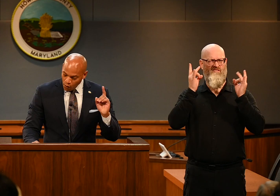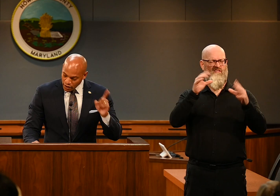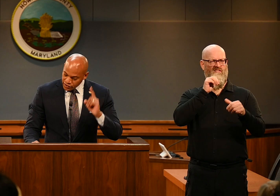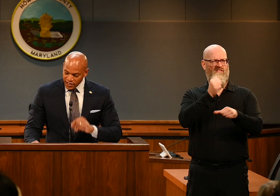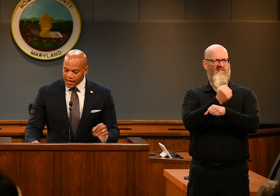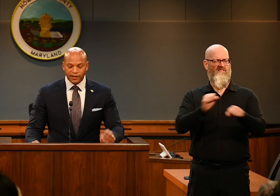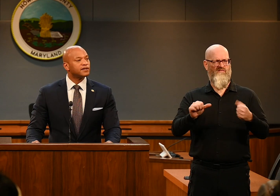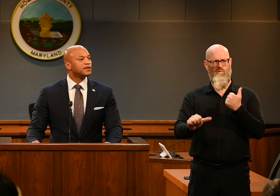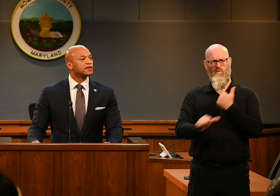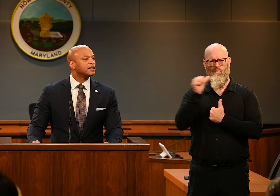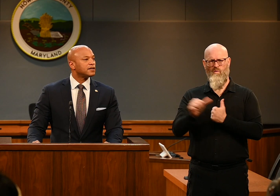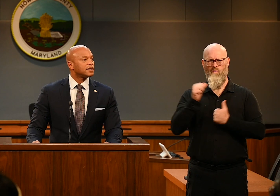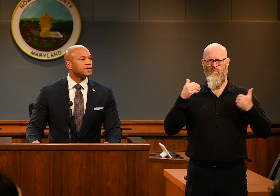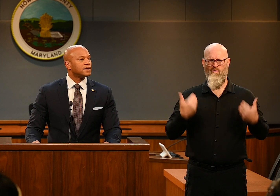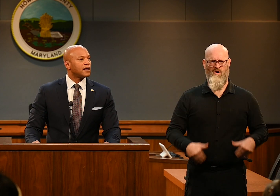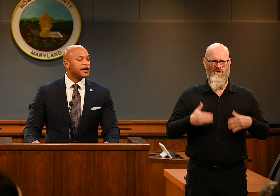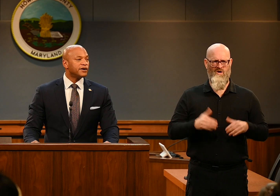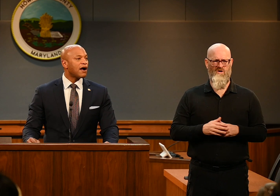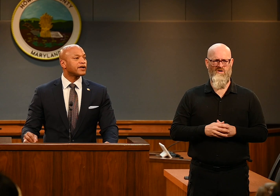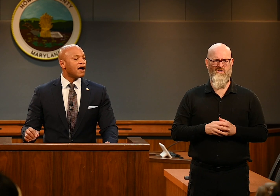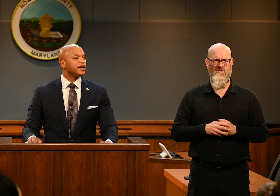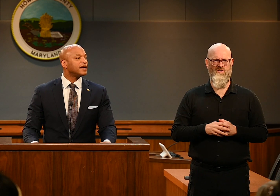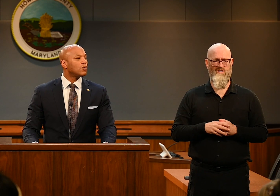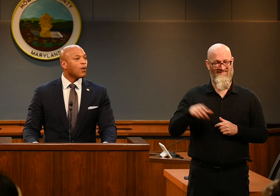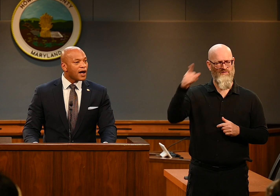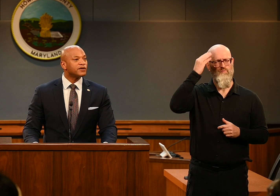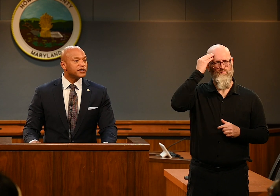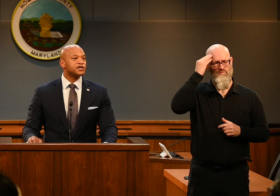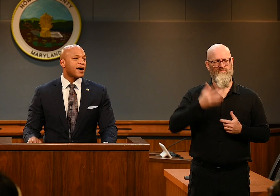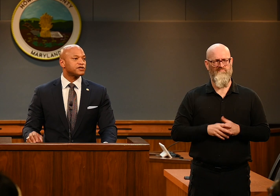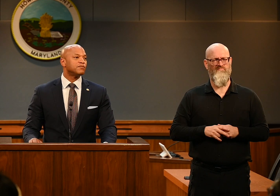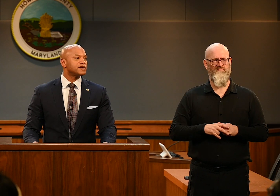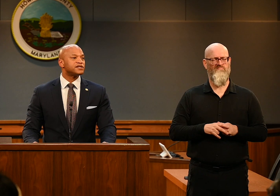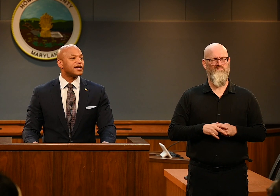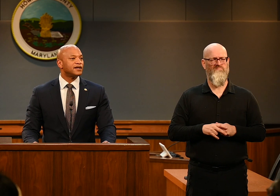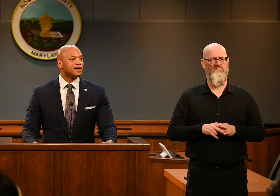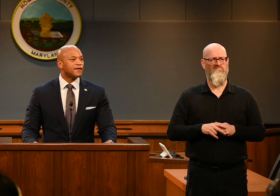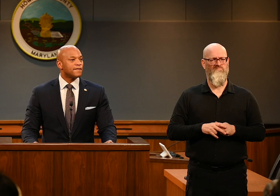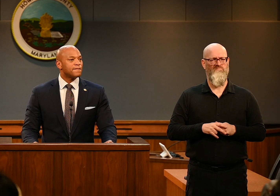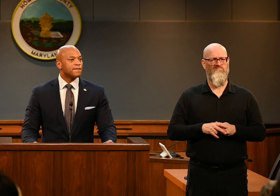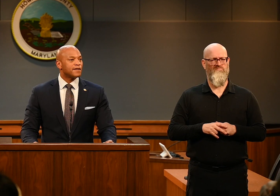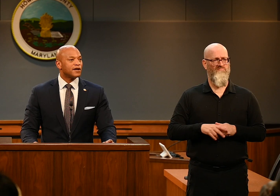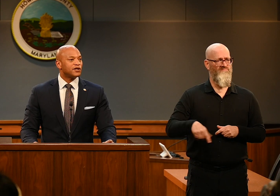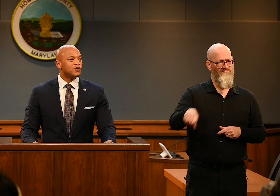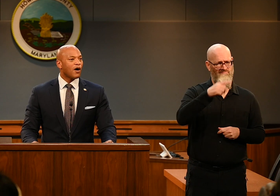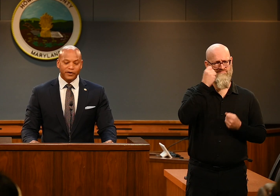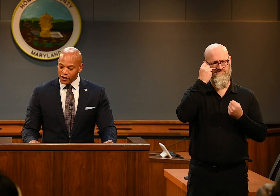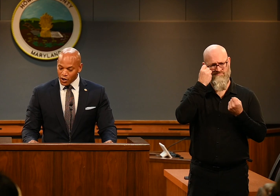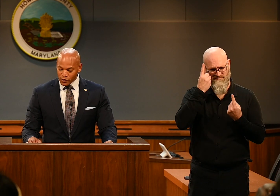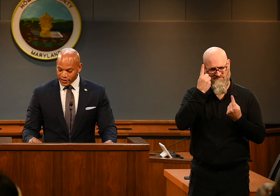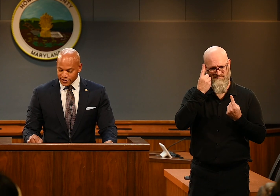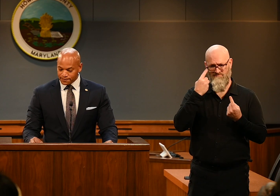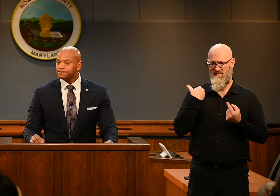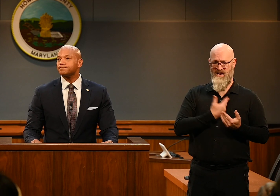That you all understand, and here in Howard County, and why your leadership matters so much is that you all are